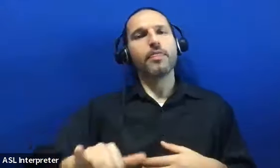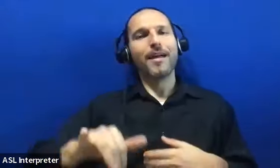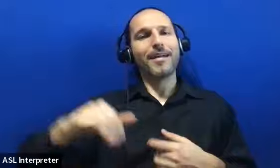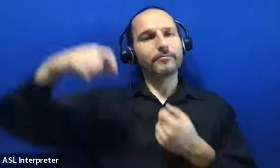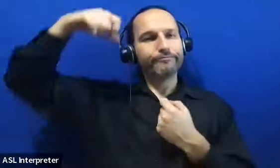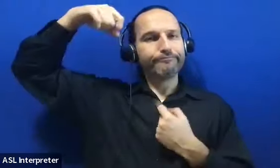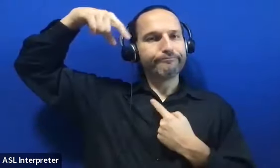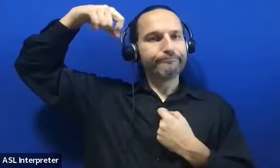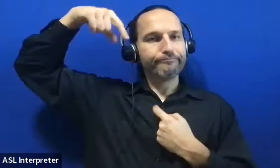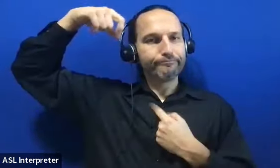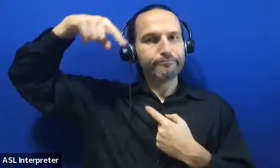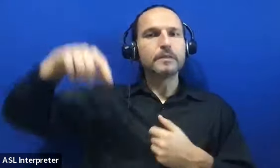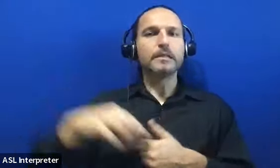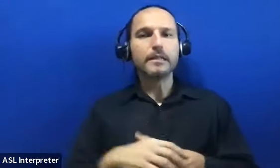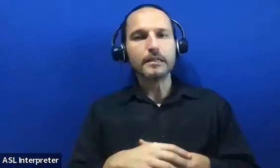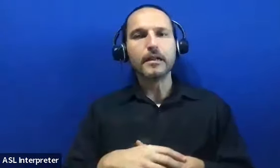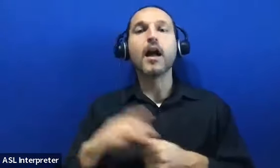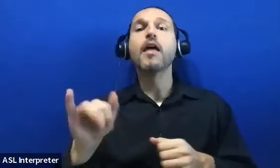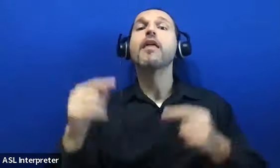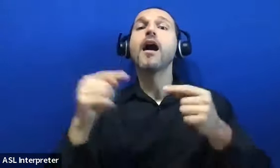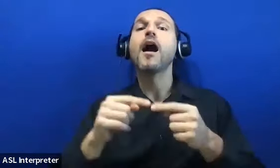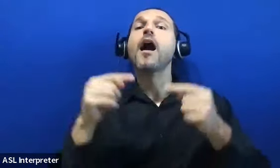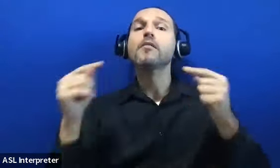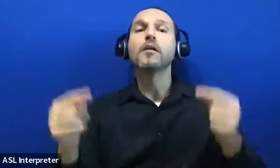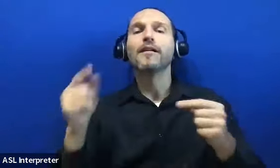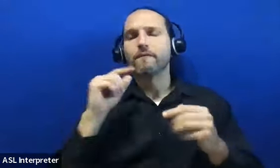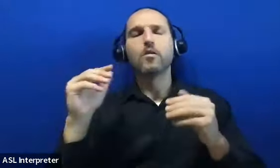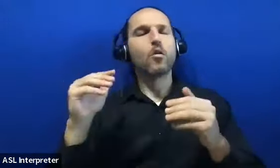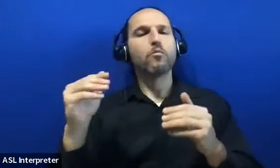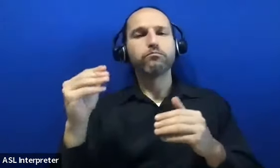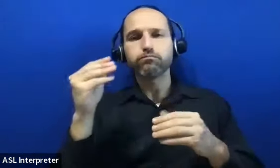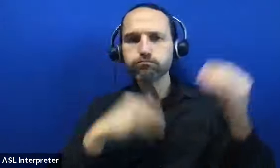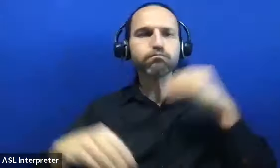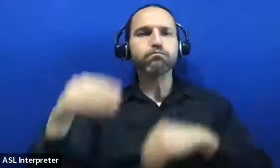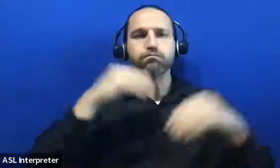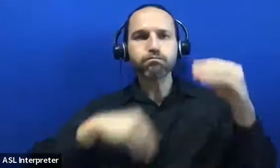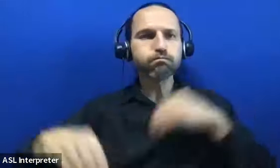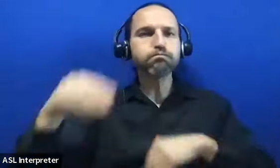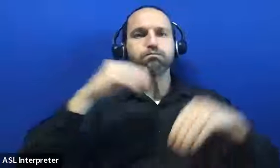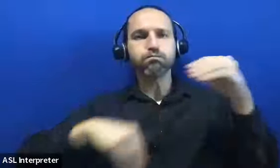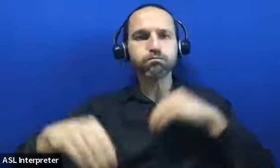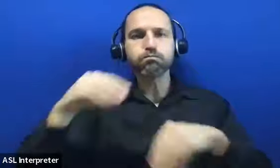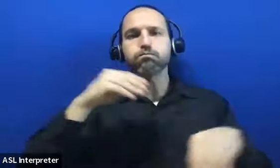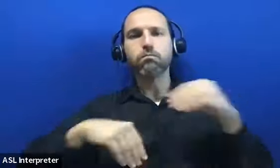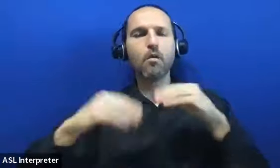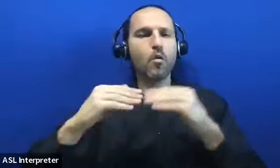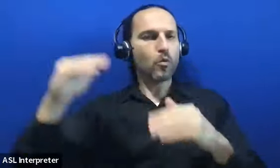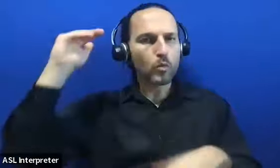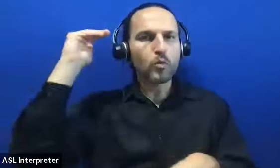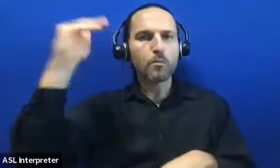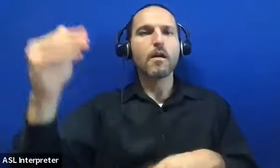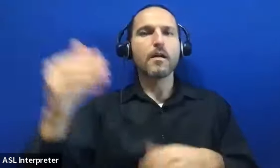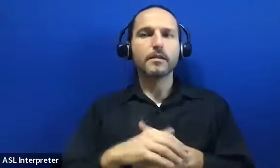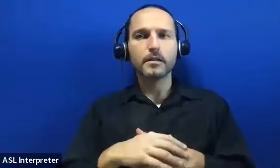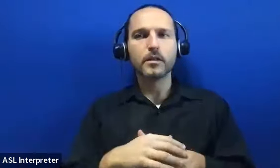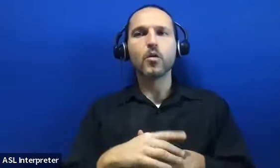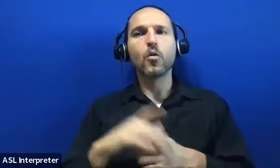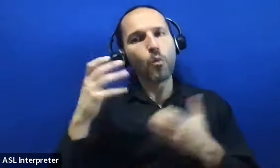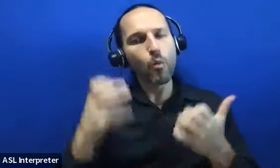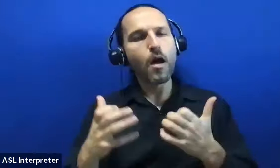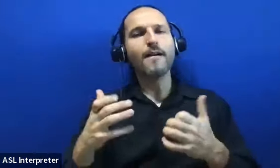brain. The opposite of that is they may overstuff food in their mouth because they want to be